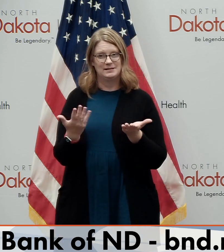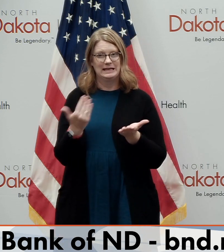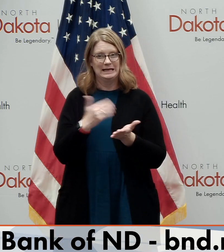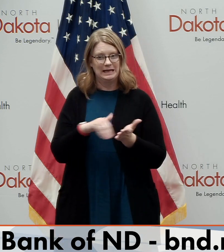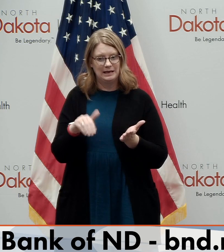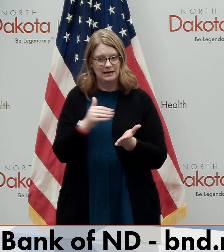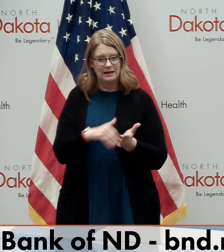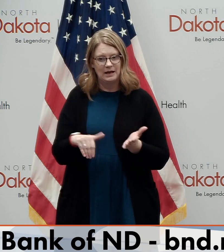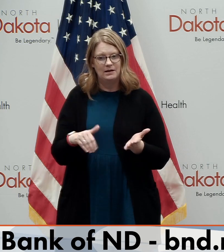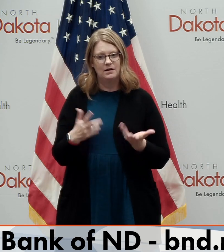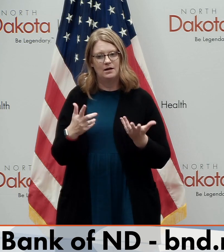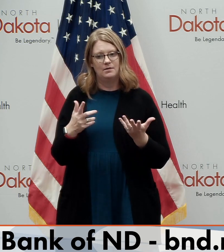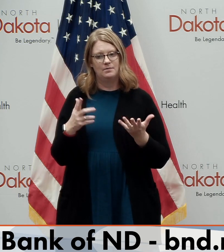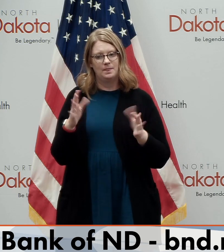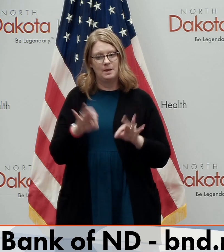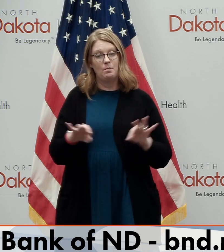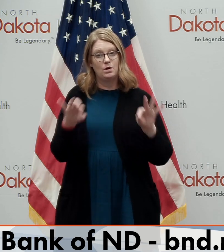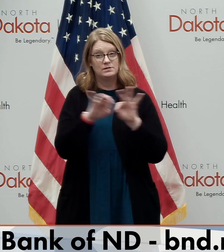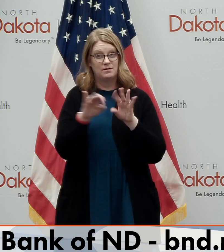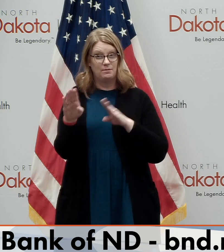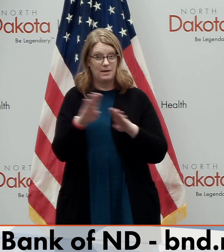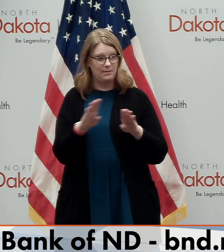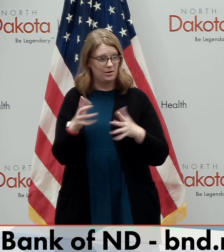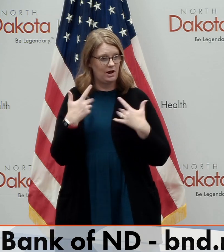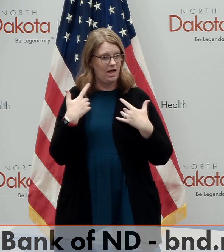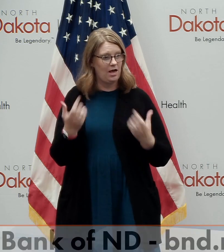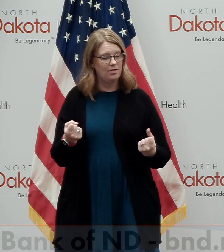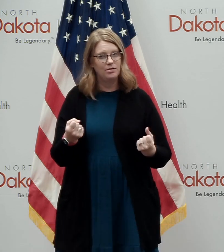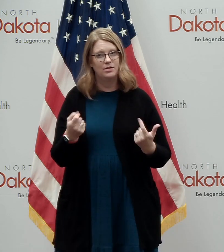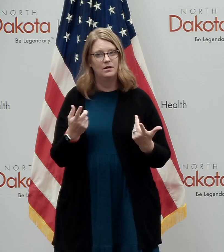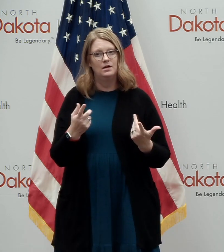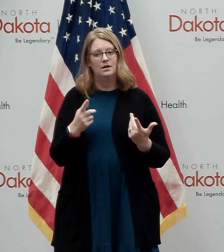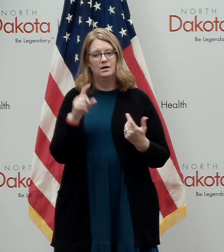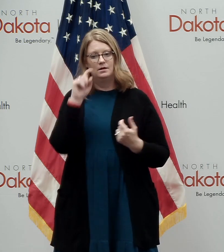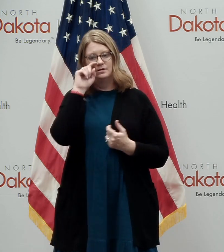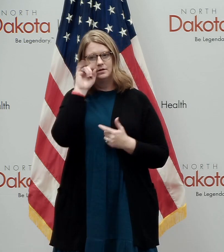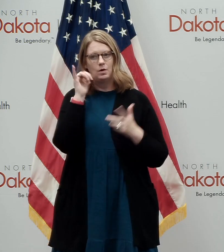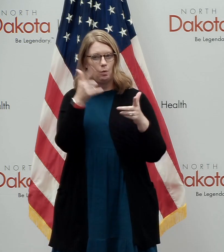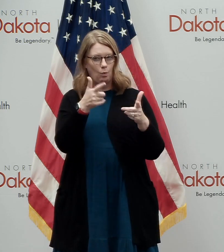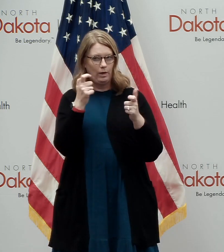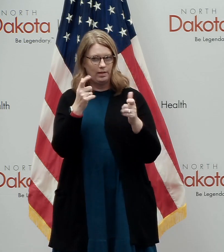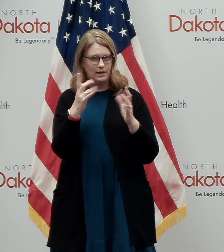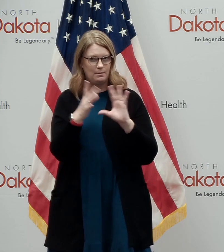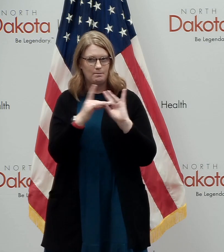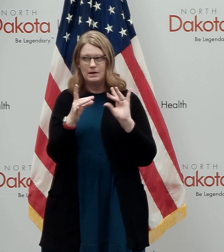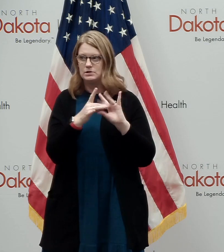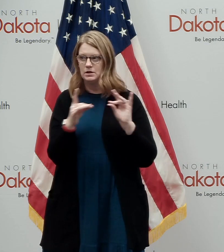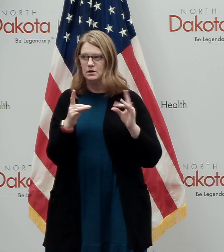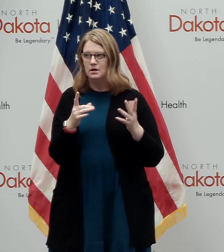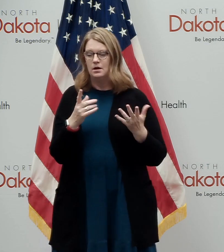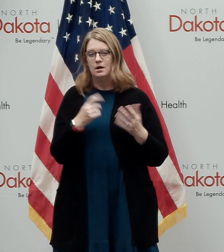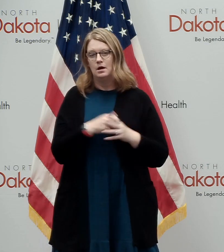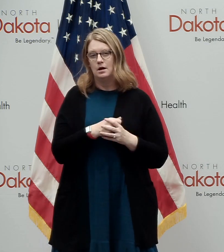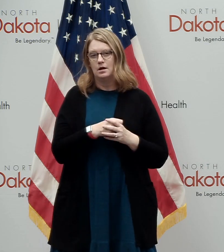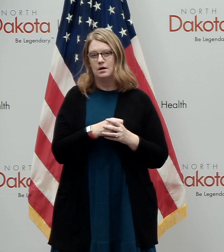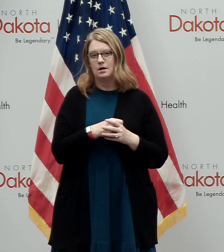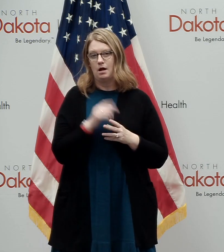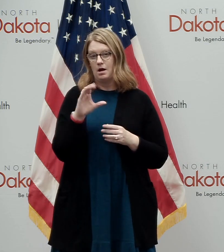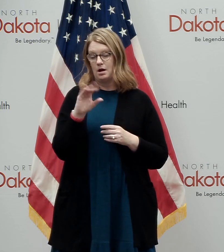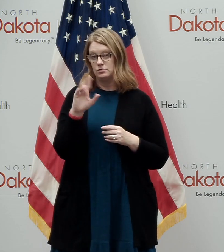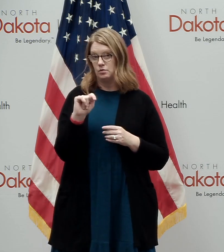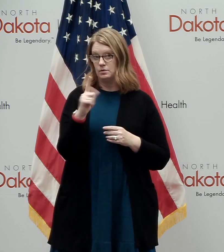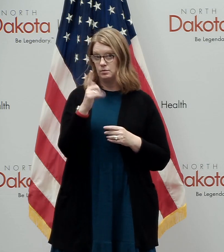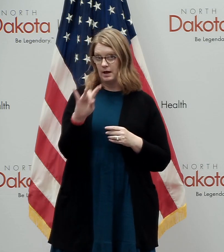the importance of behavioral health during this time period. And again, just want to quickly say that we've got coming up on